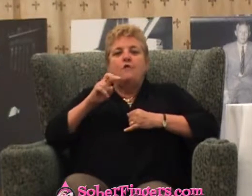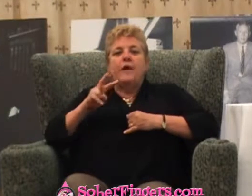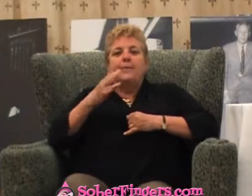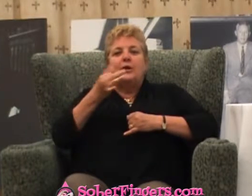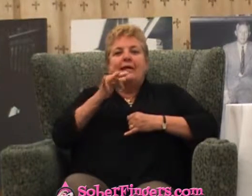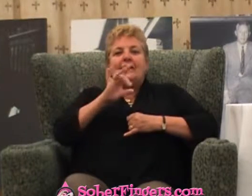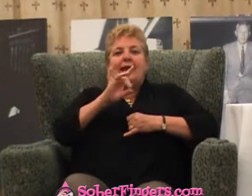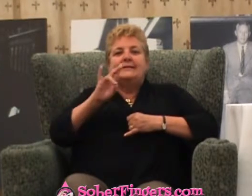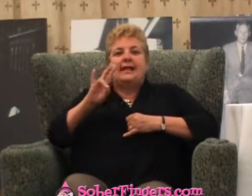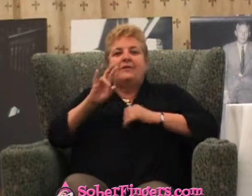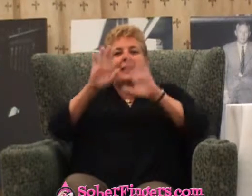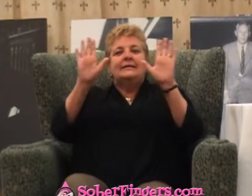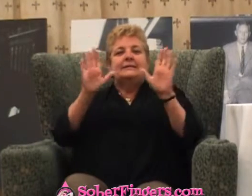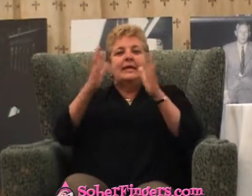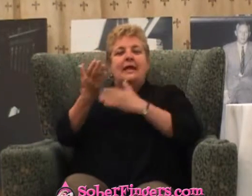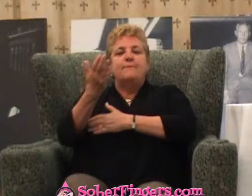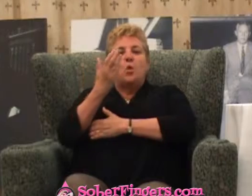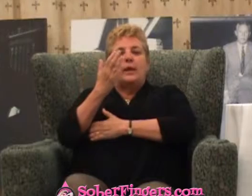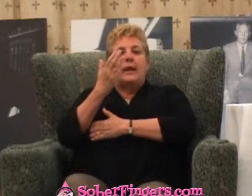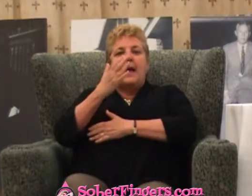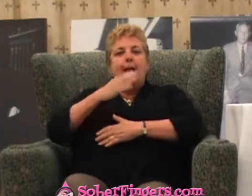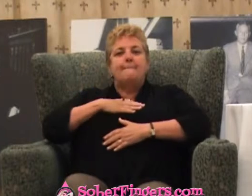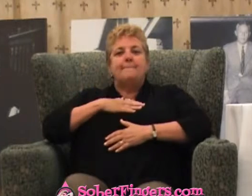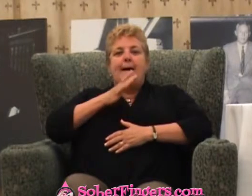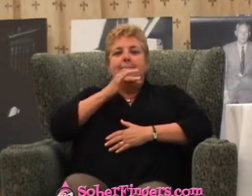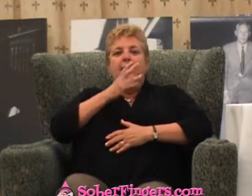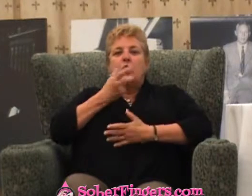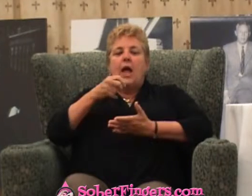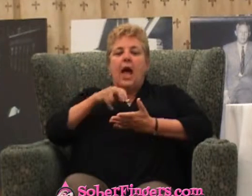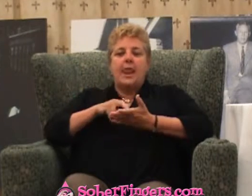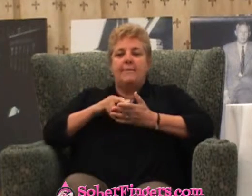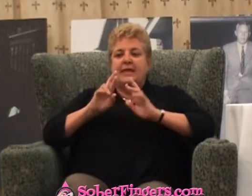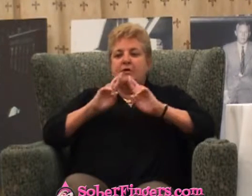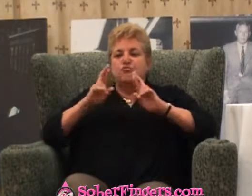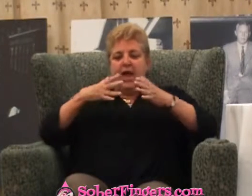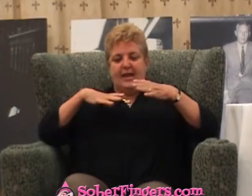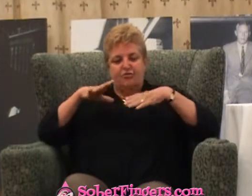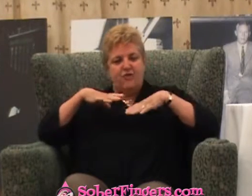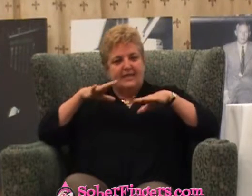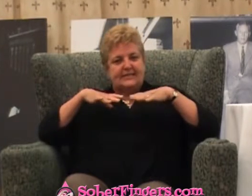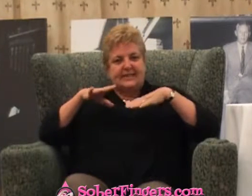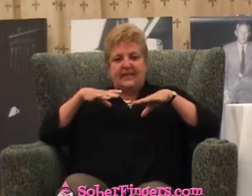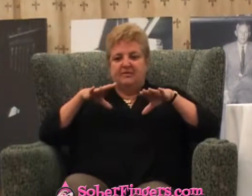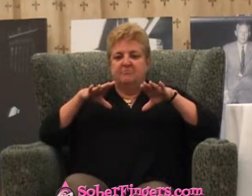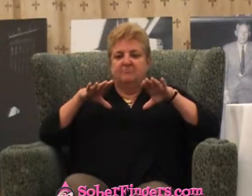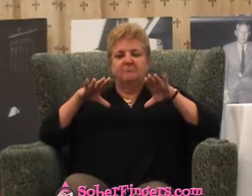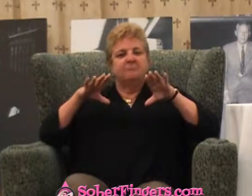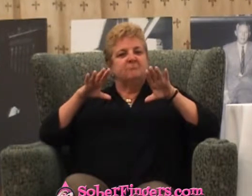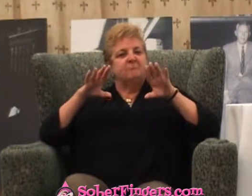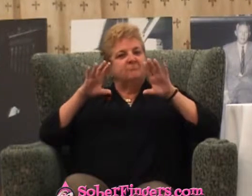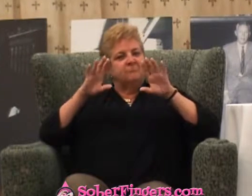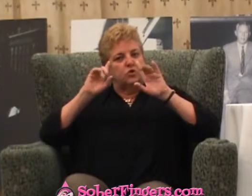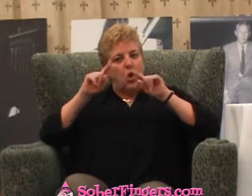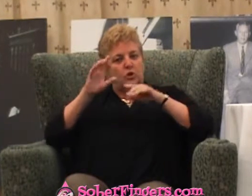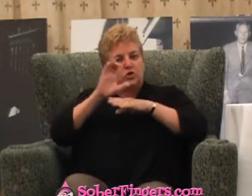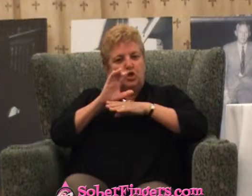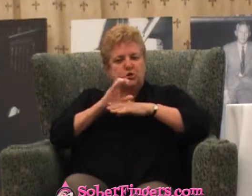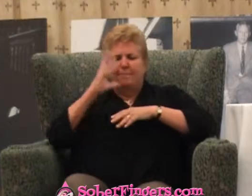stepped out of her bedroom getting ready to go to church. She was dressed in some beautiful church clothes, almost the same way that she was